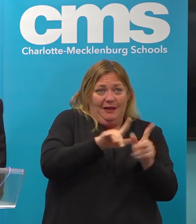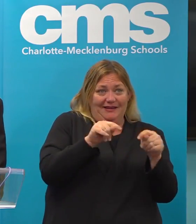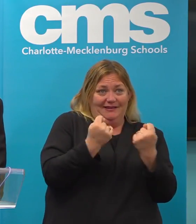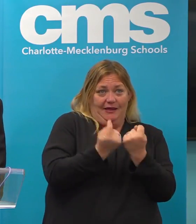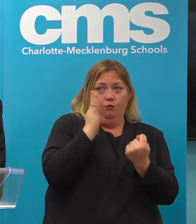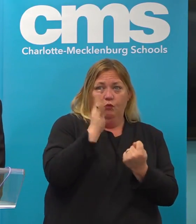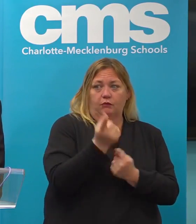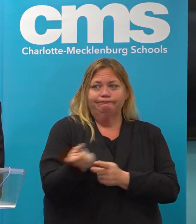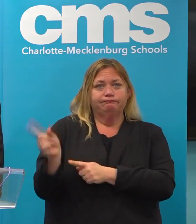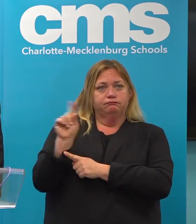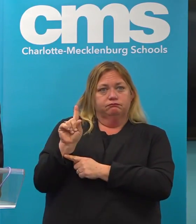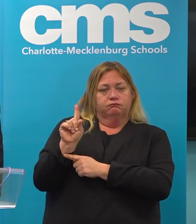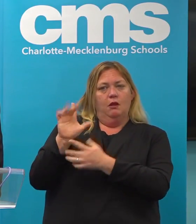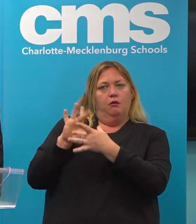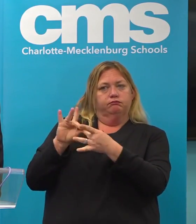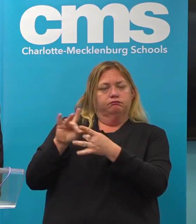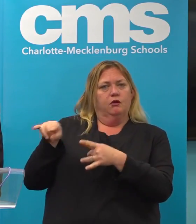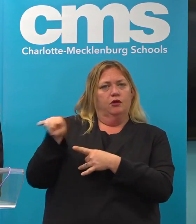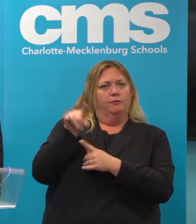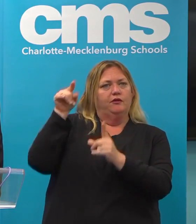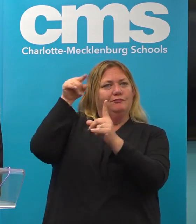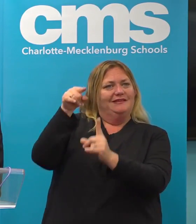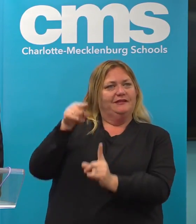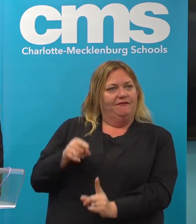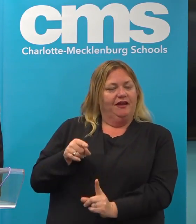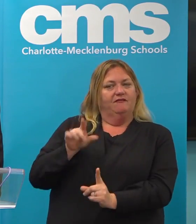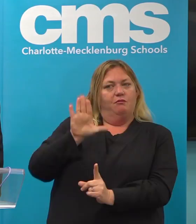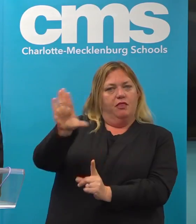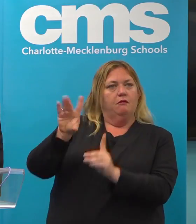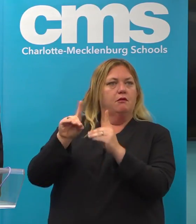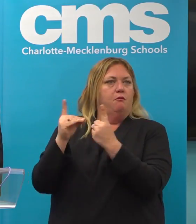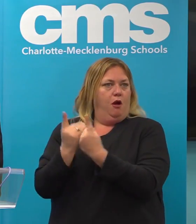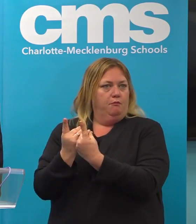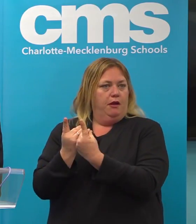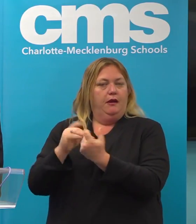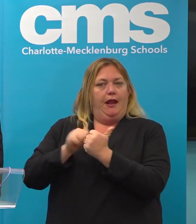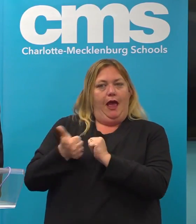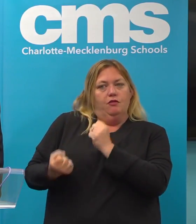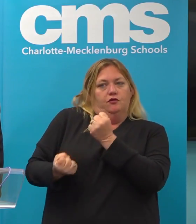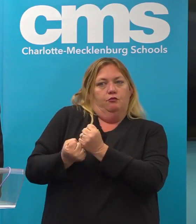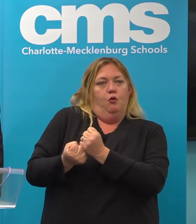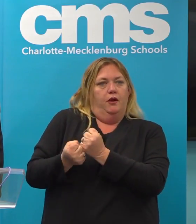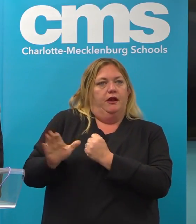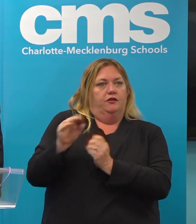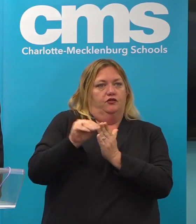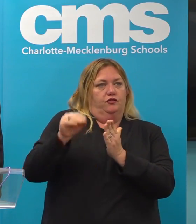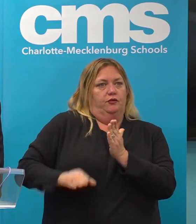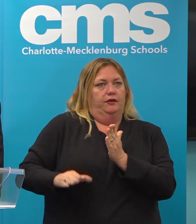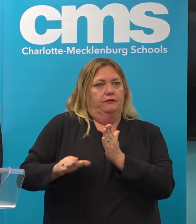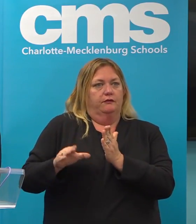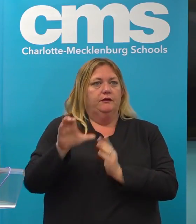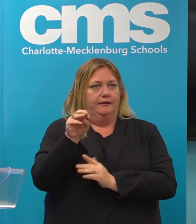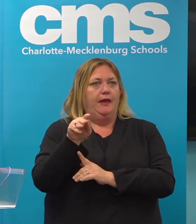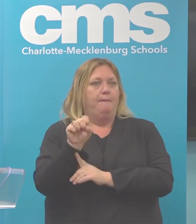up, and they're going to speak to you about some of the specifics from each of their departments and how they're supporting our students throughout CMS.